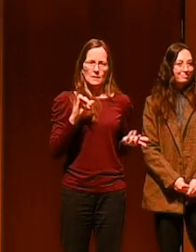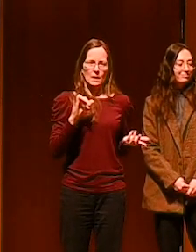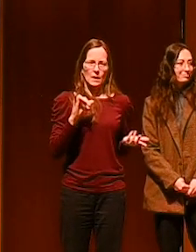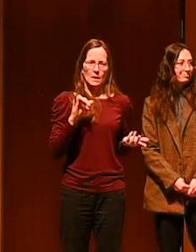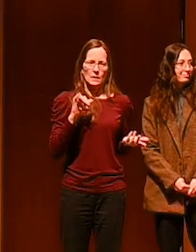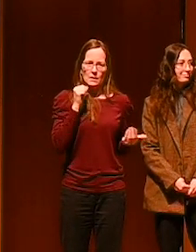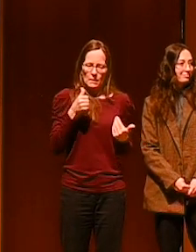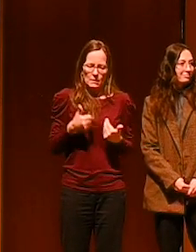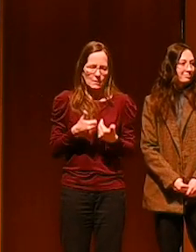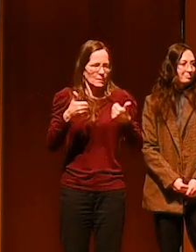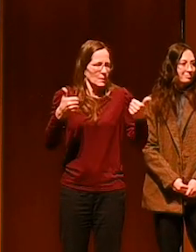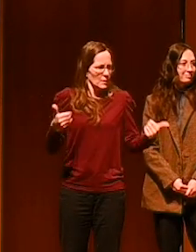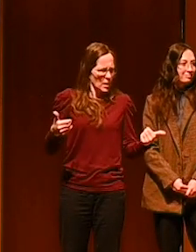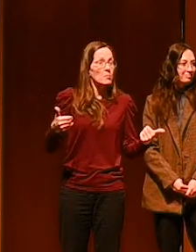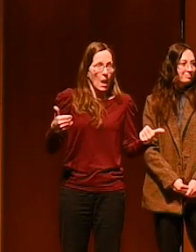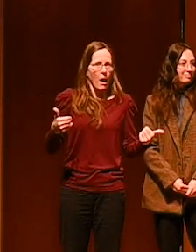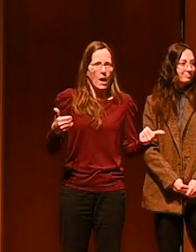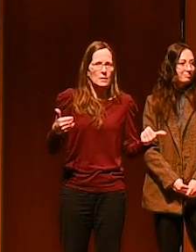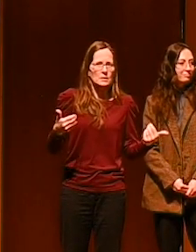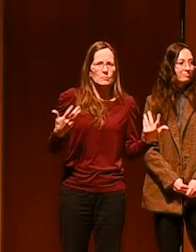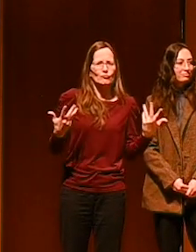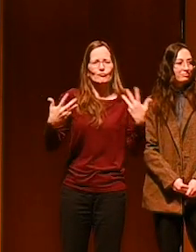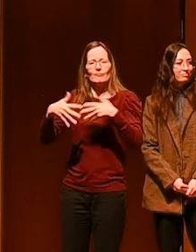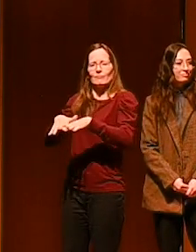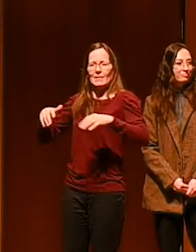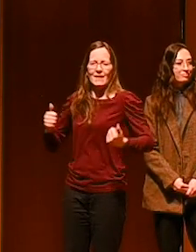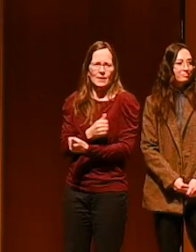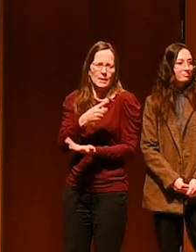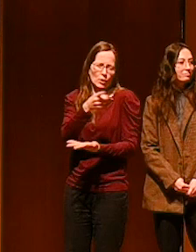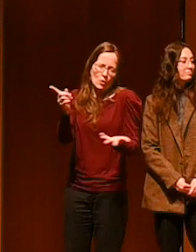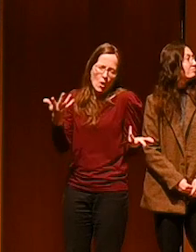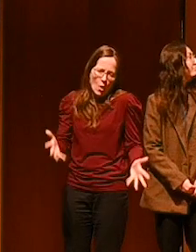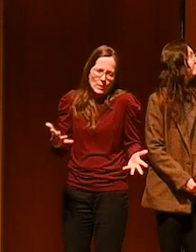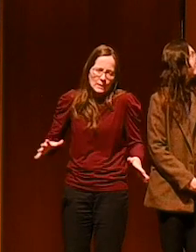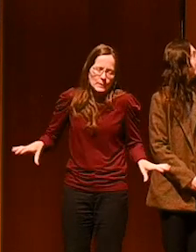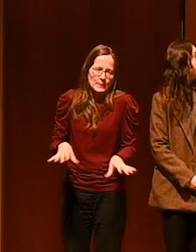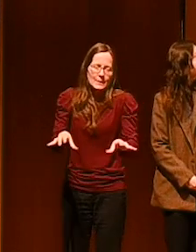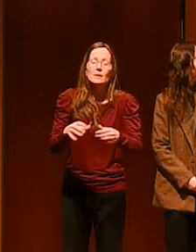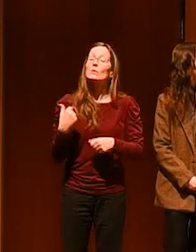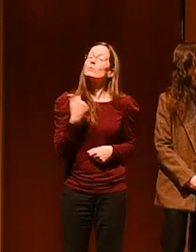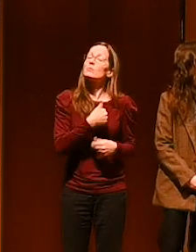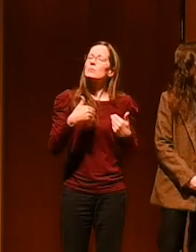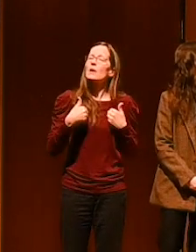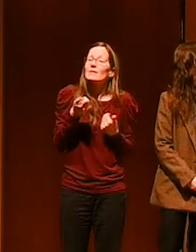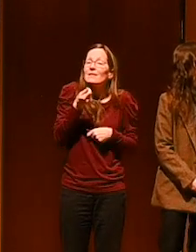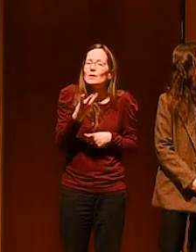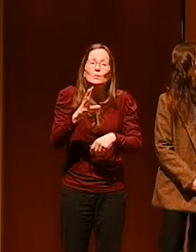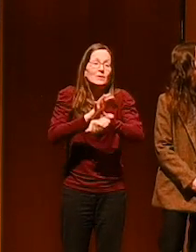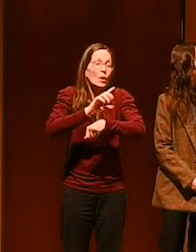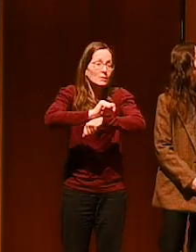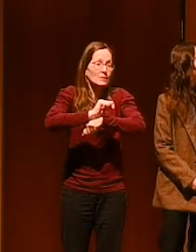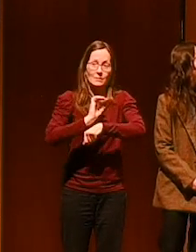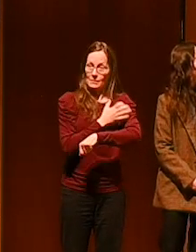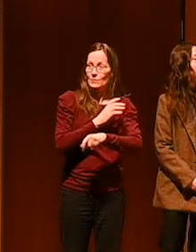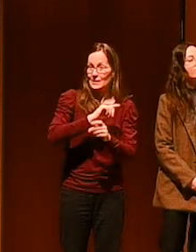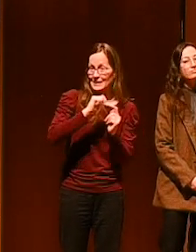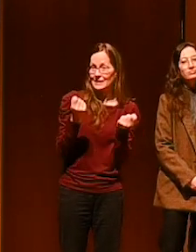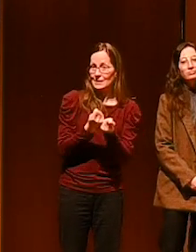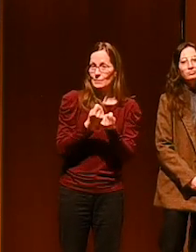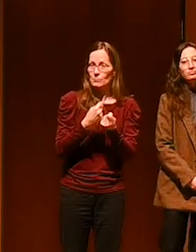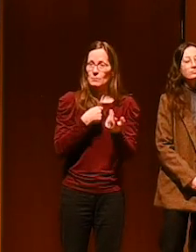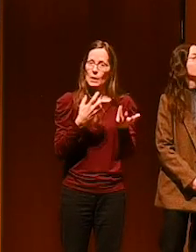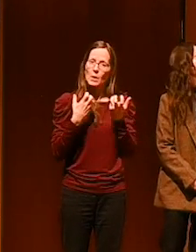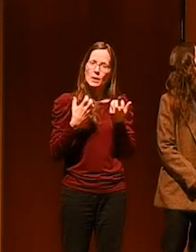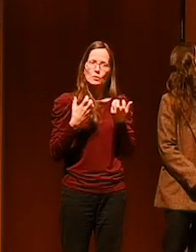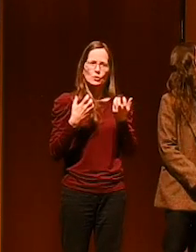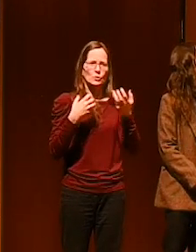into everything that you're doing. We have a couple of sub-consultants on our team, and I really want to talk about